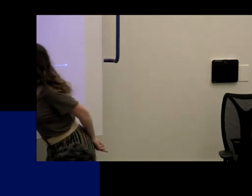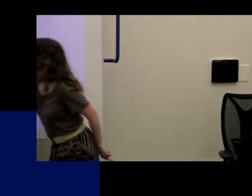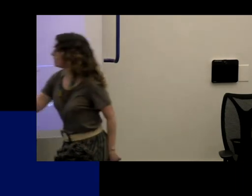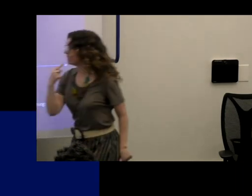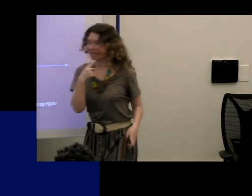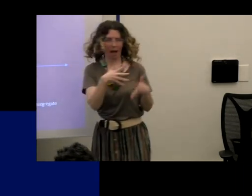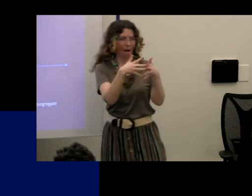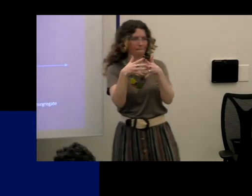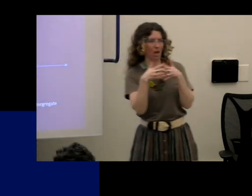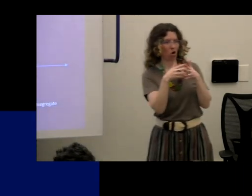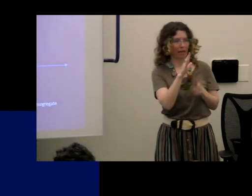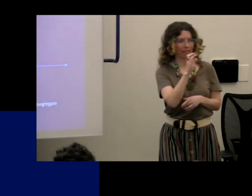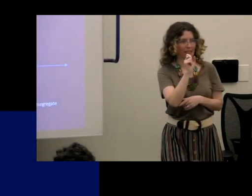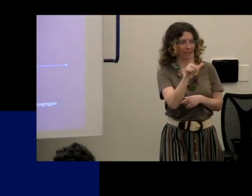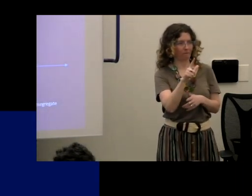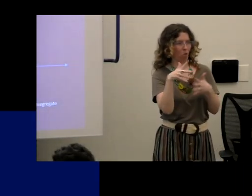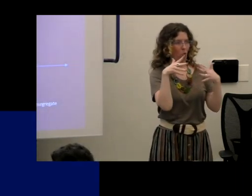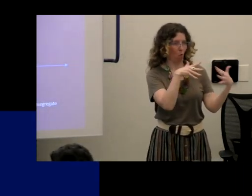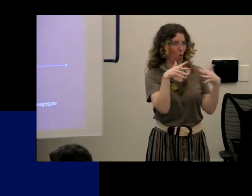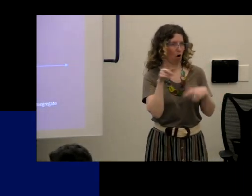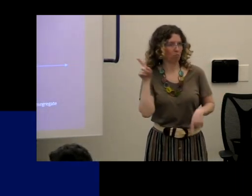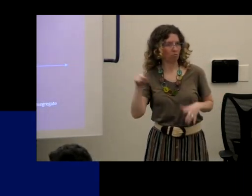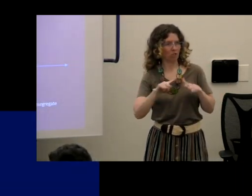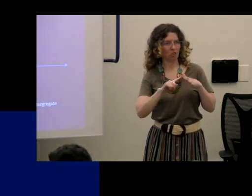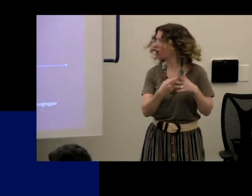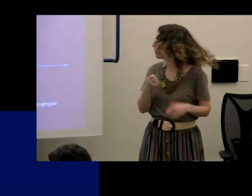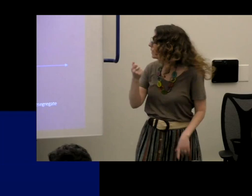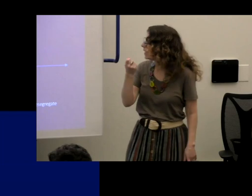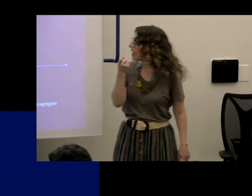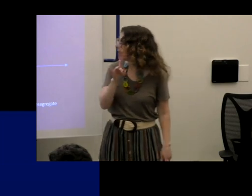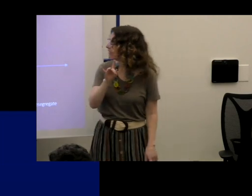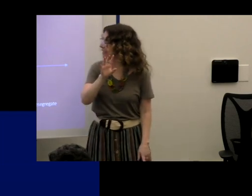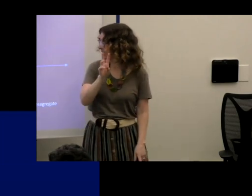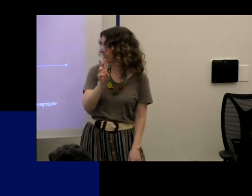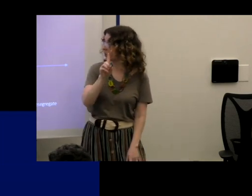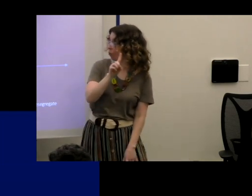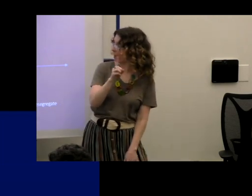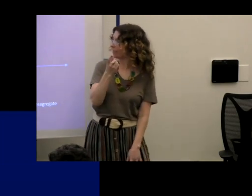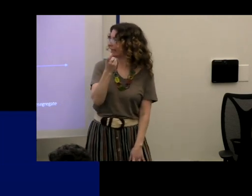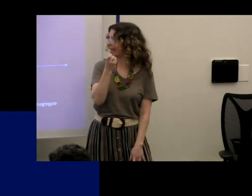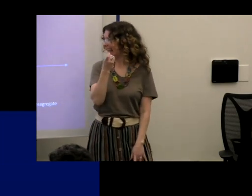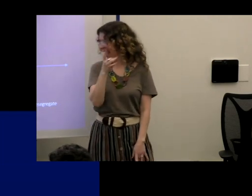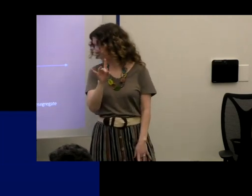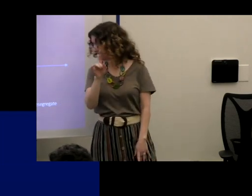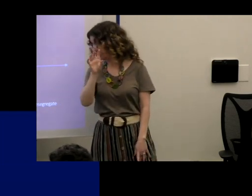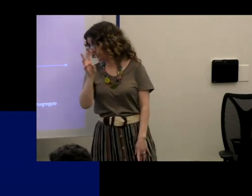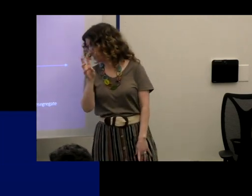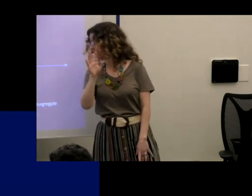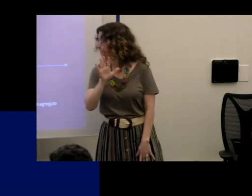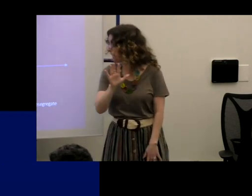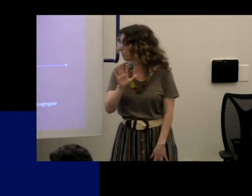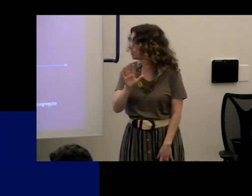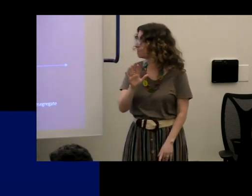And then here you see the American Civil War, 1861 to